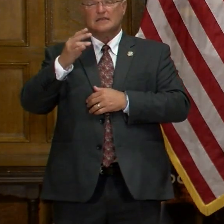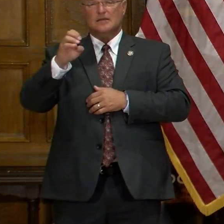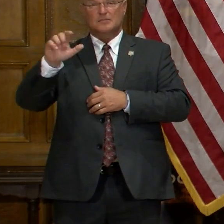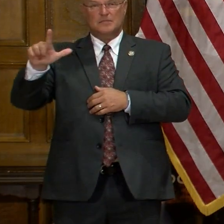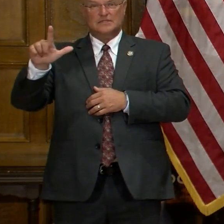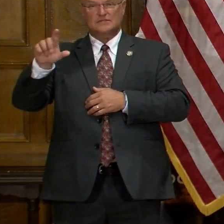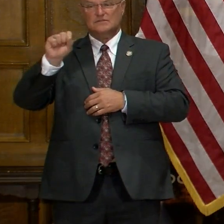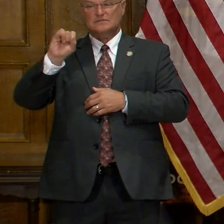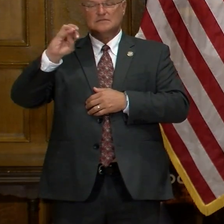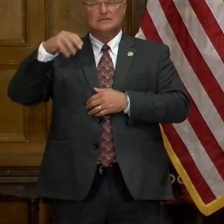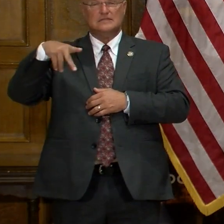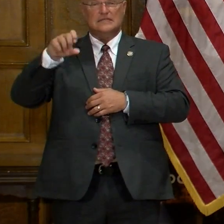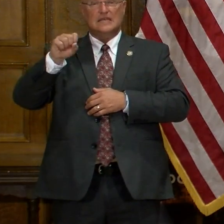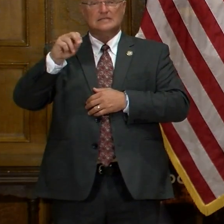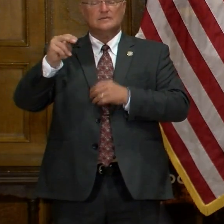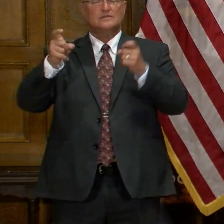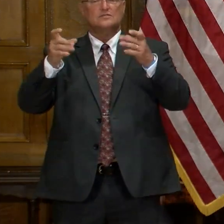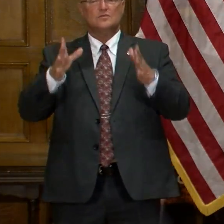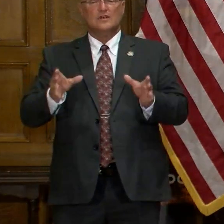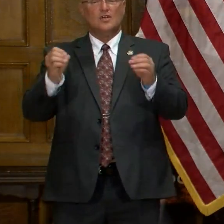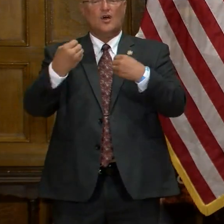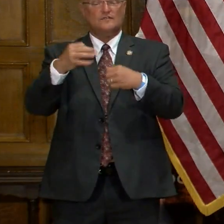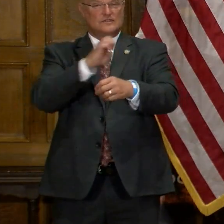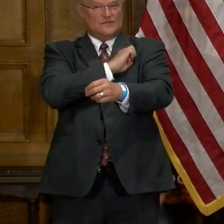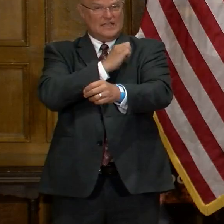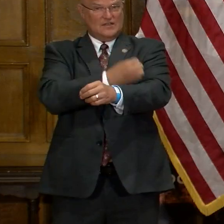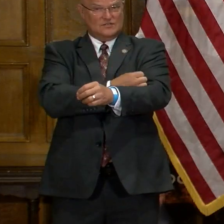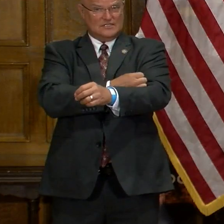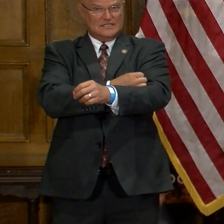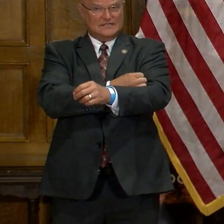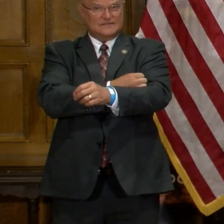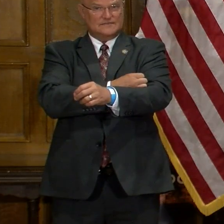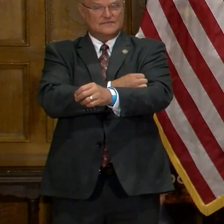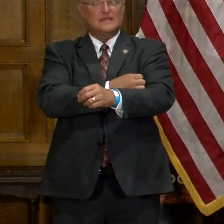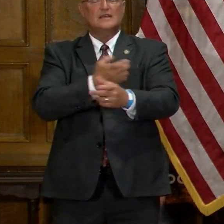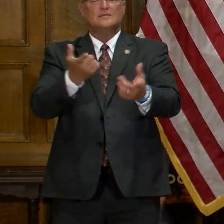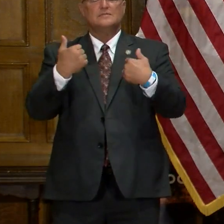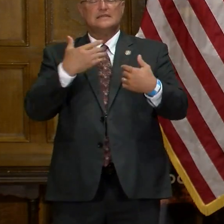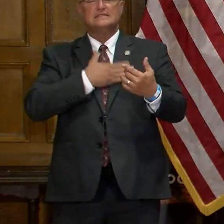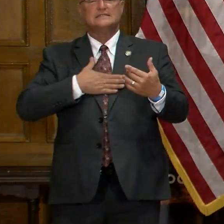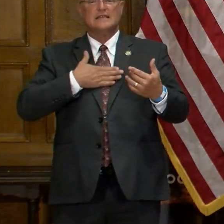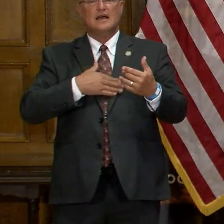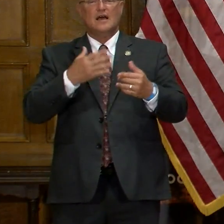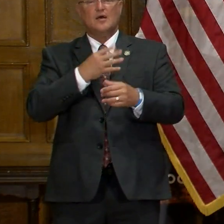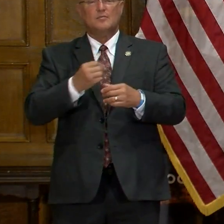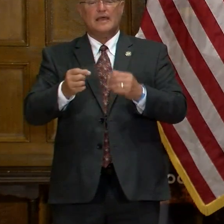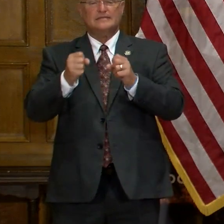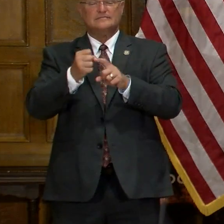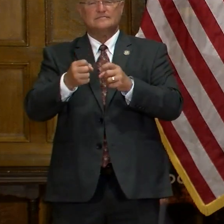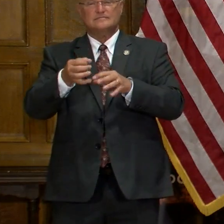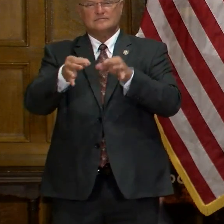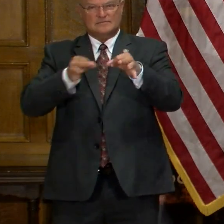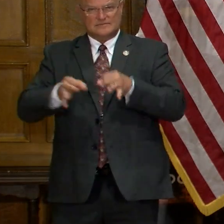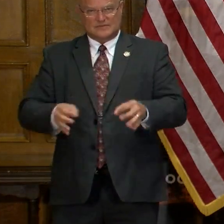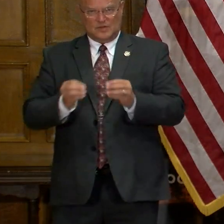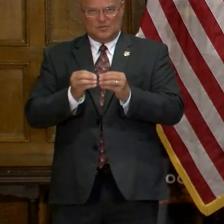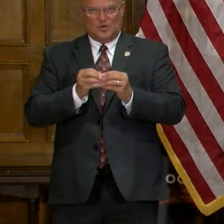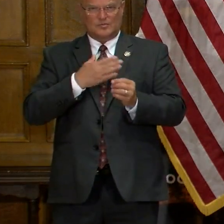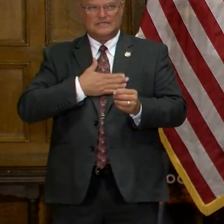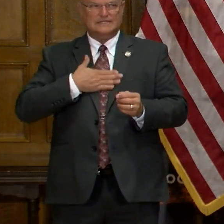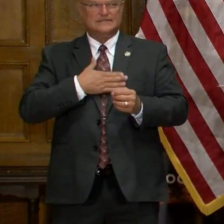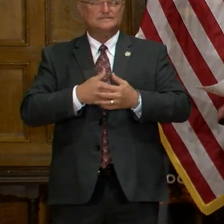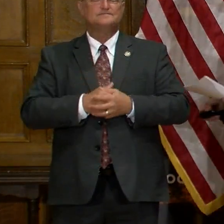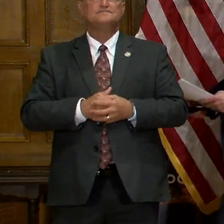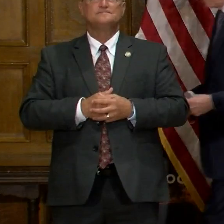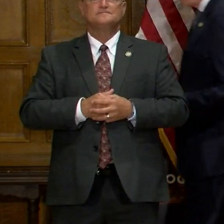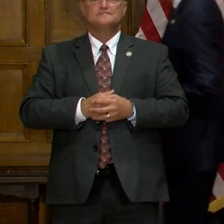Simpson, the Director of the Office of Energy, Associate Director, if he would come and elaborate on that just for a moment.